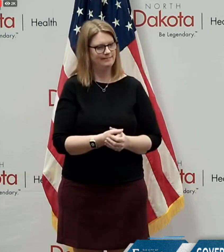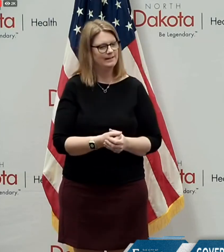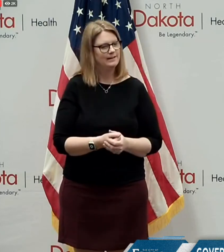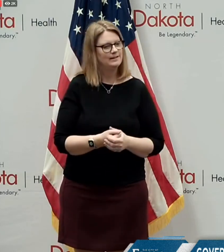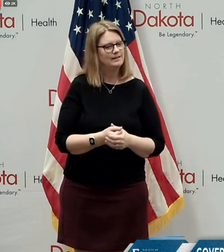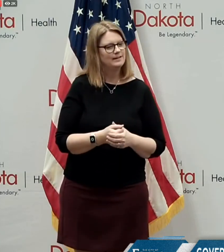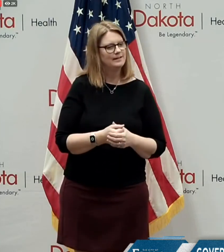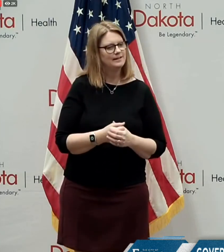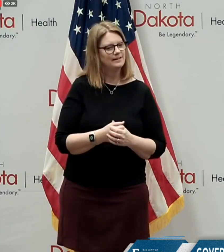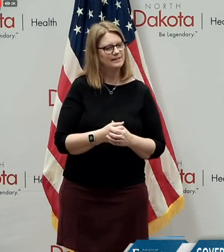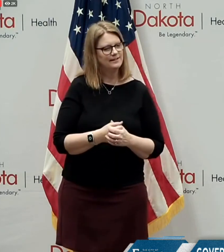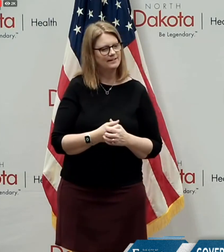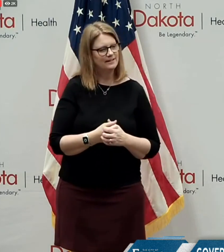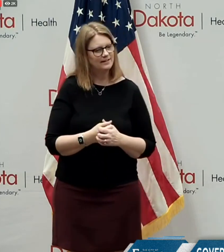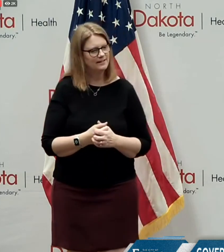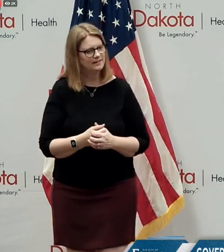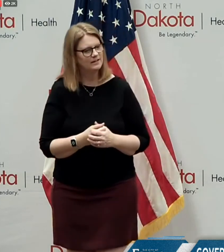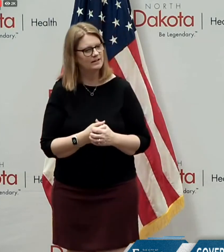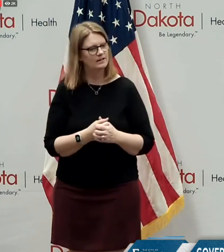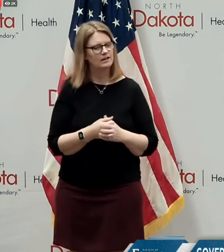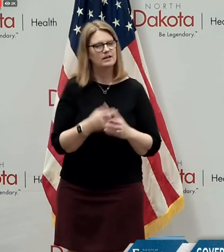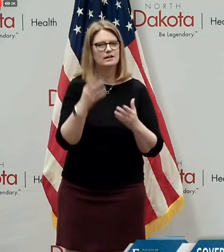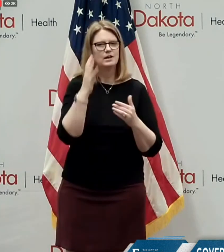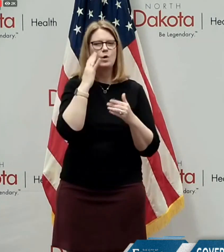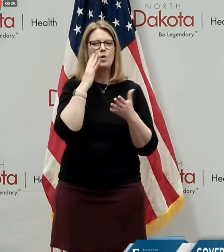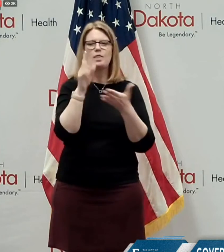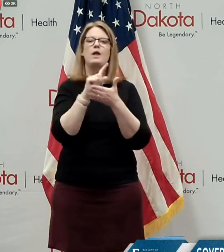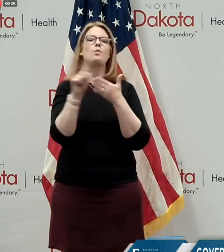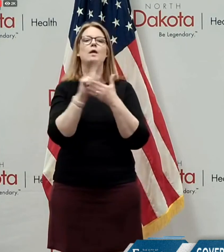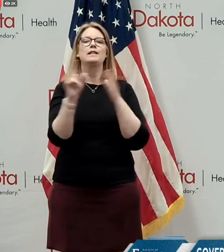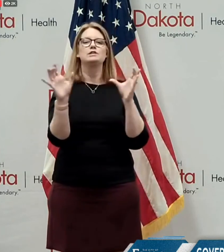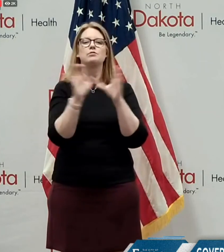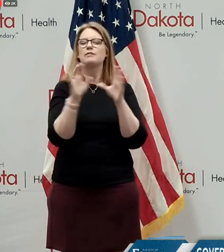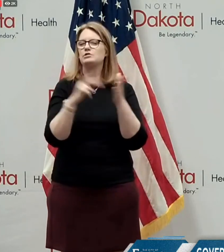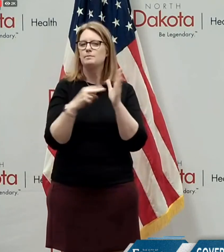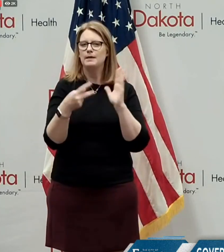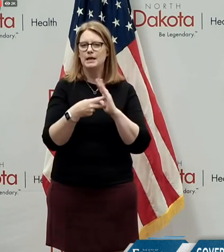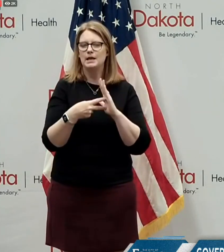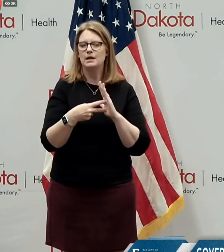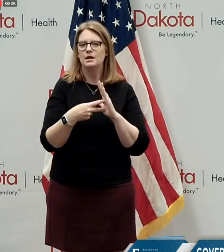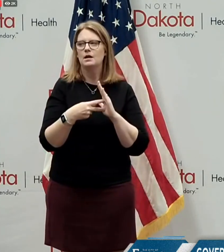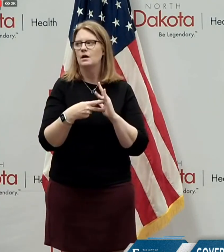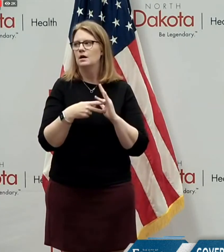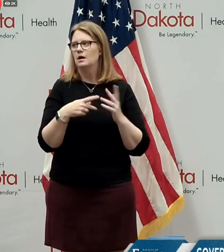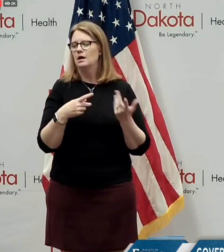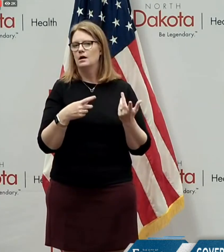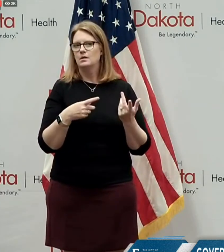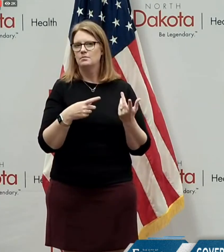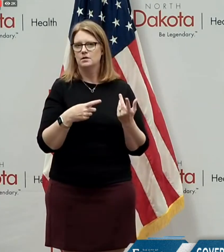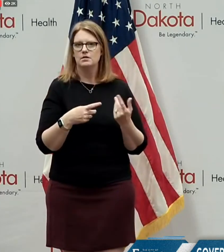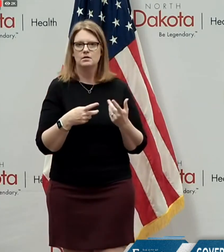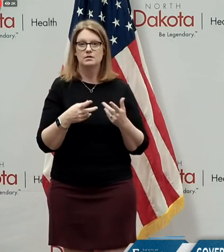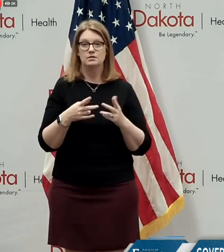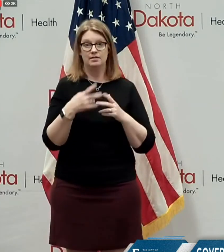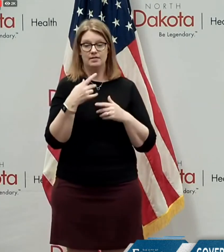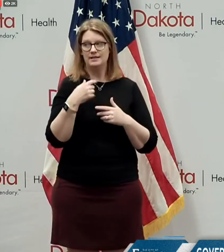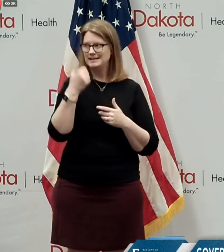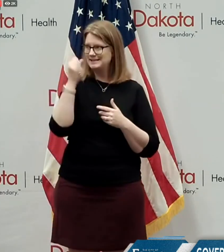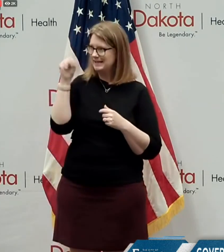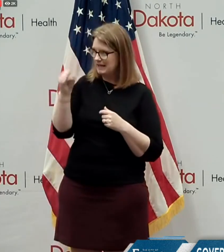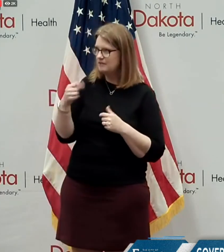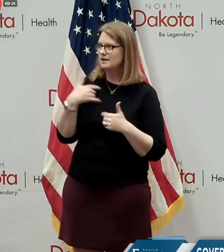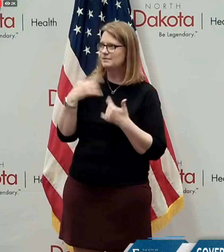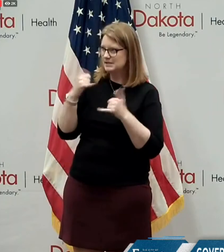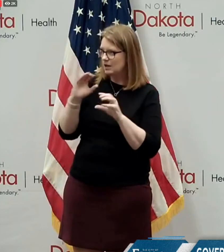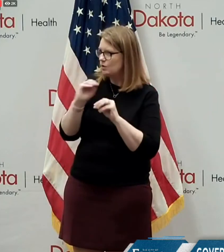Weekly certifications. A certification is when someone affirms that they're still unemployed.